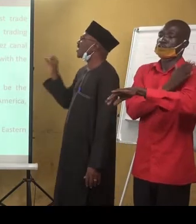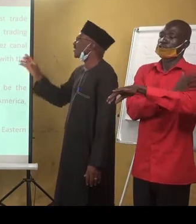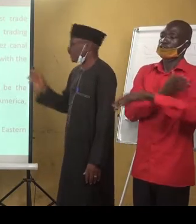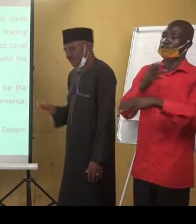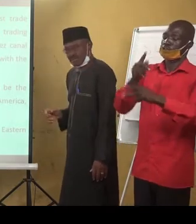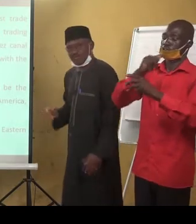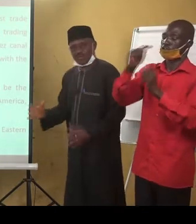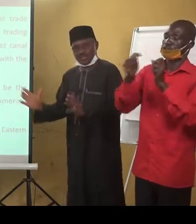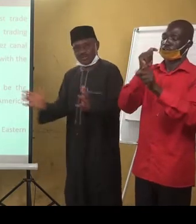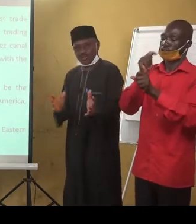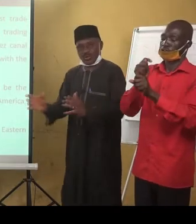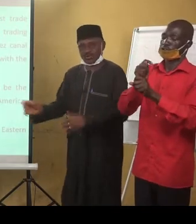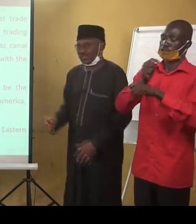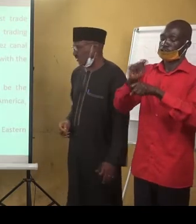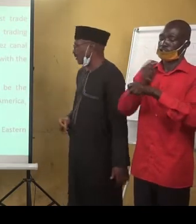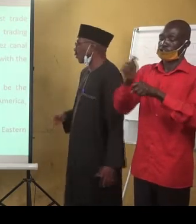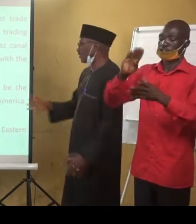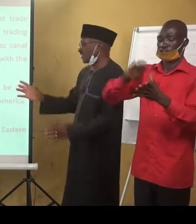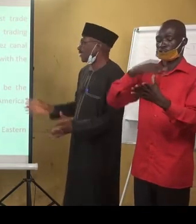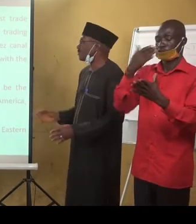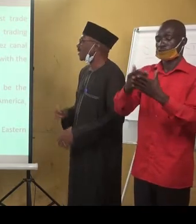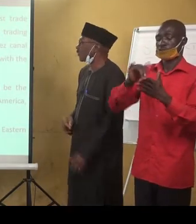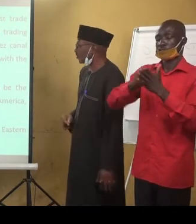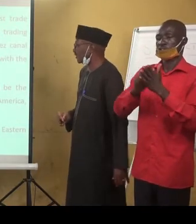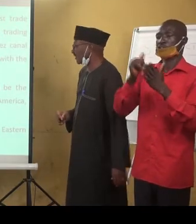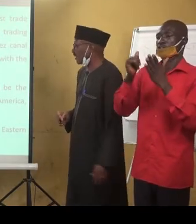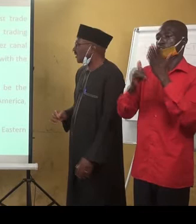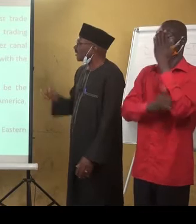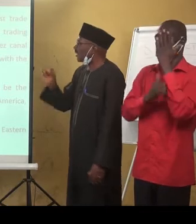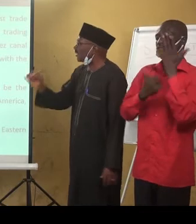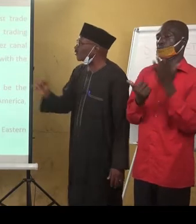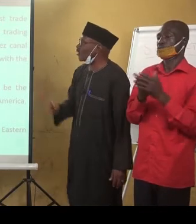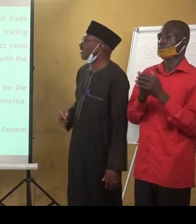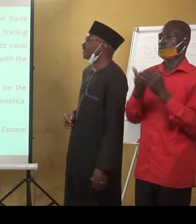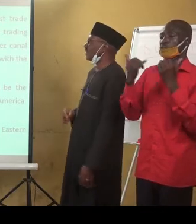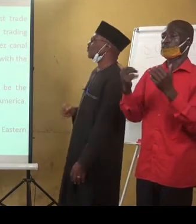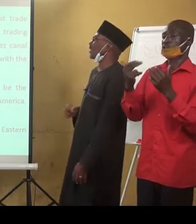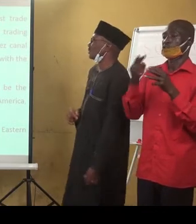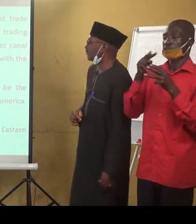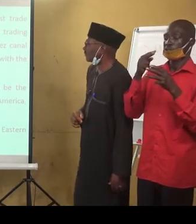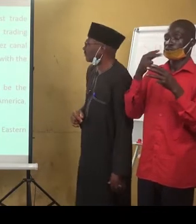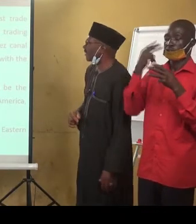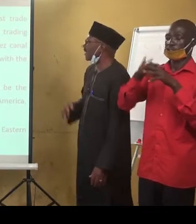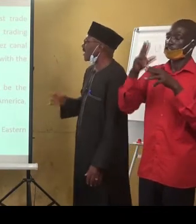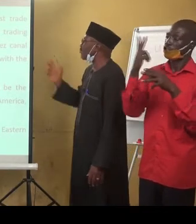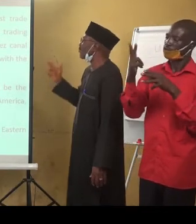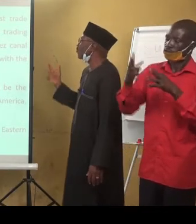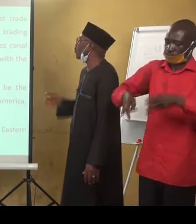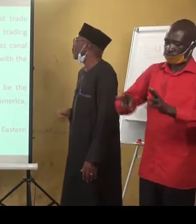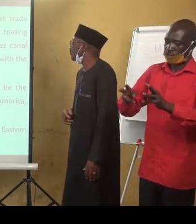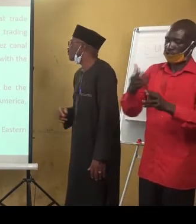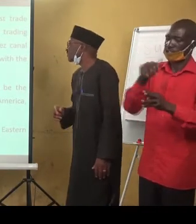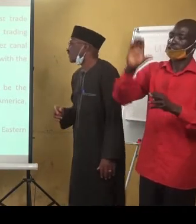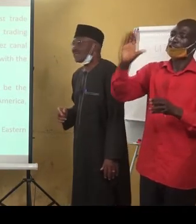improved trade between these two countries, all these Caribbean countries. Now, let's look at the third one, the Cape of